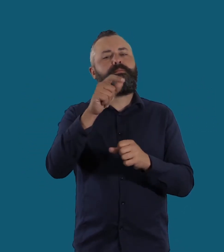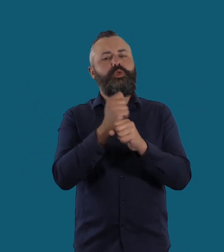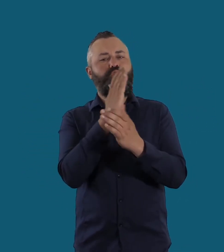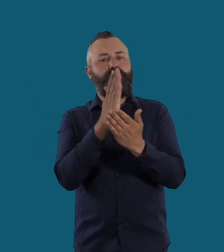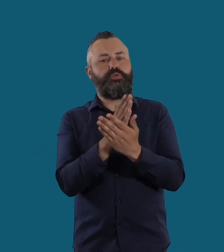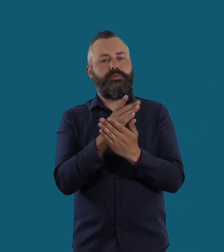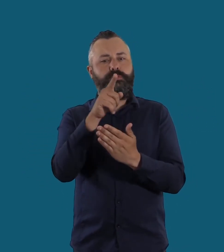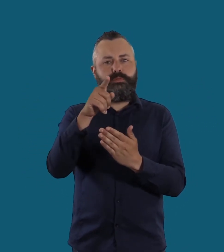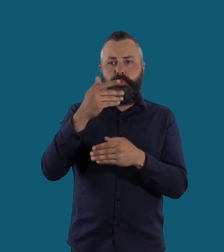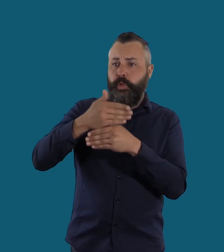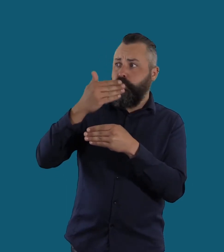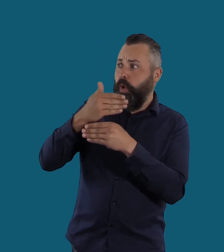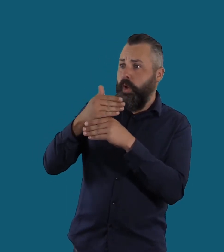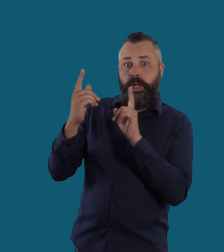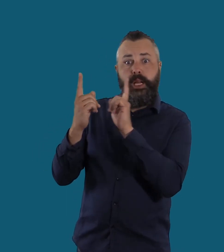Keep clear of windows,